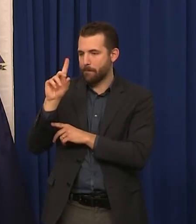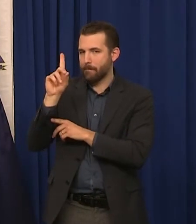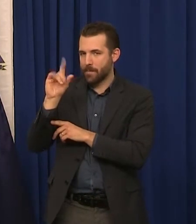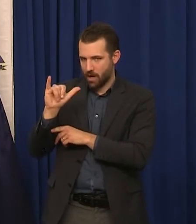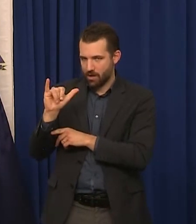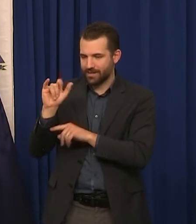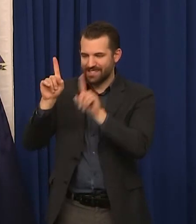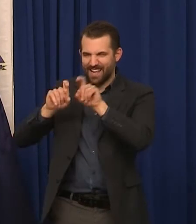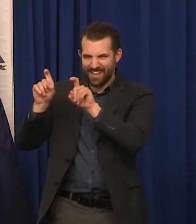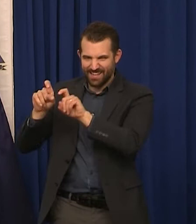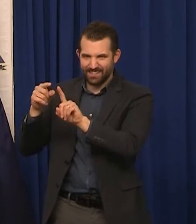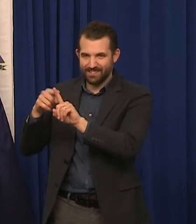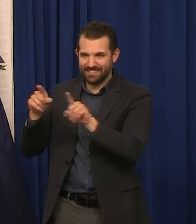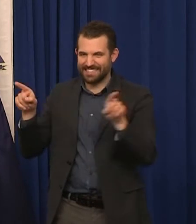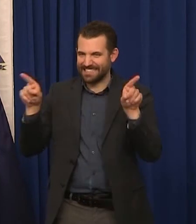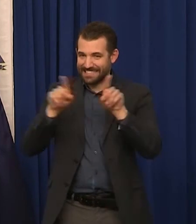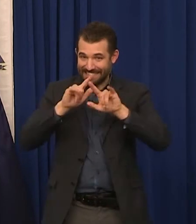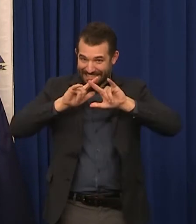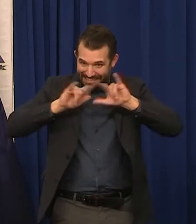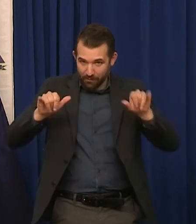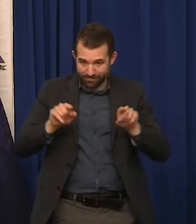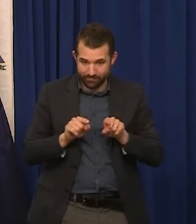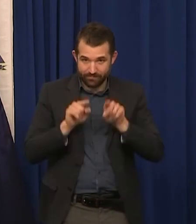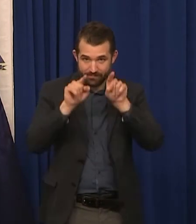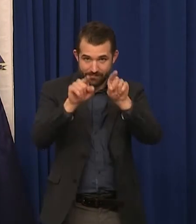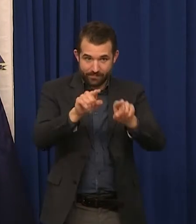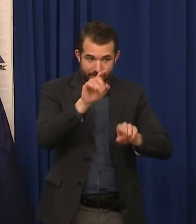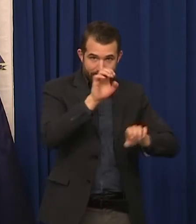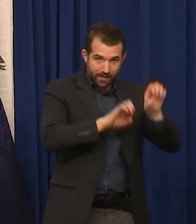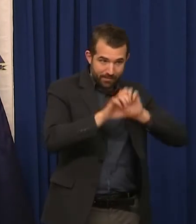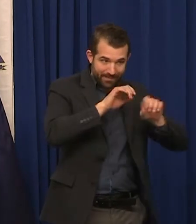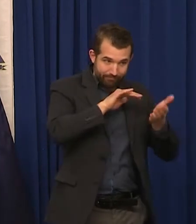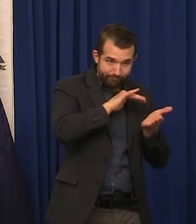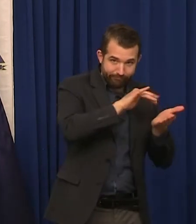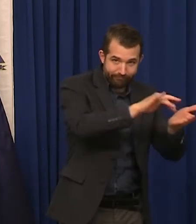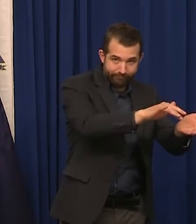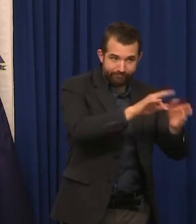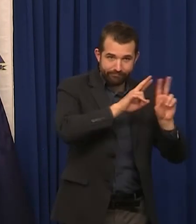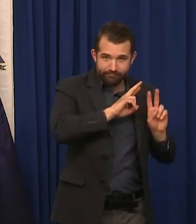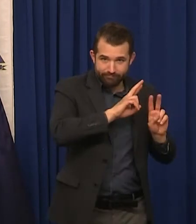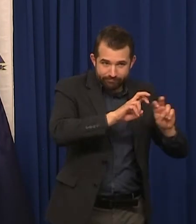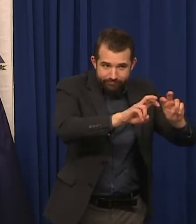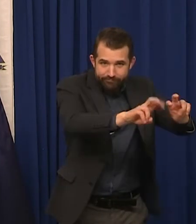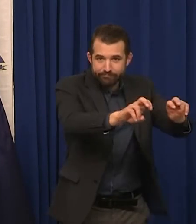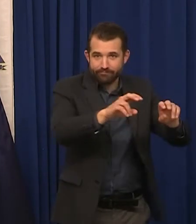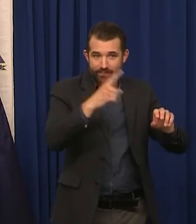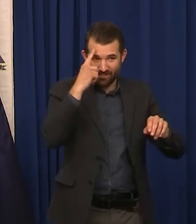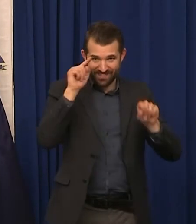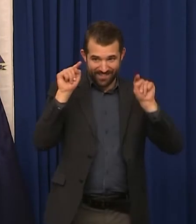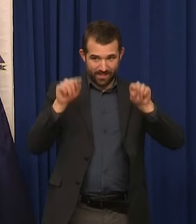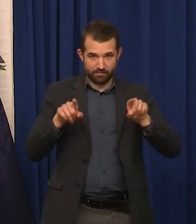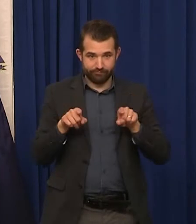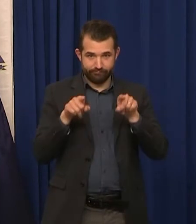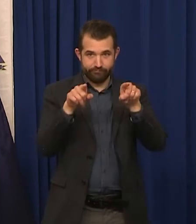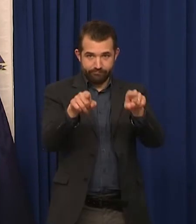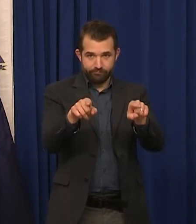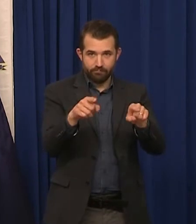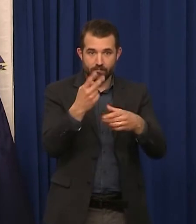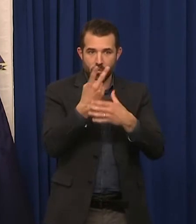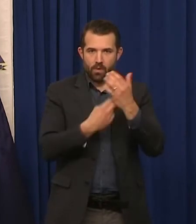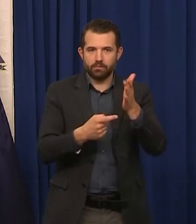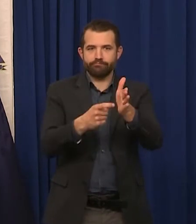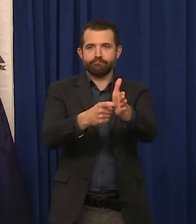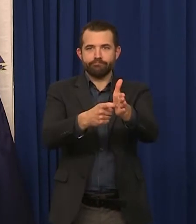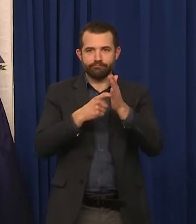evaluating to see how that fits in with any part of a broader strategy. Both are necessary. Both are required. But